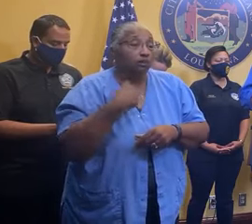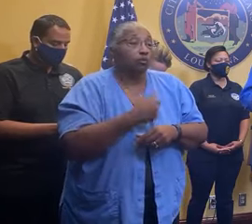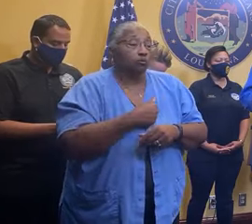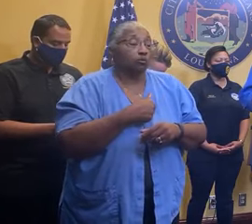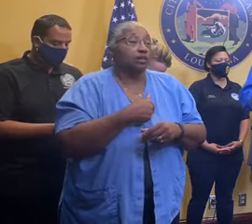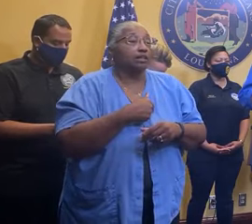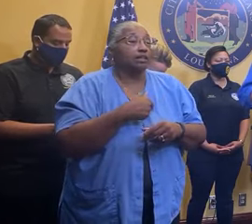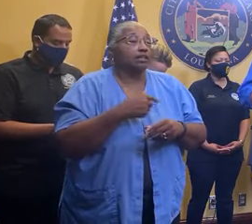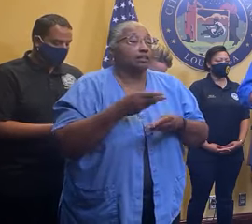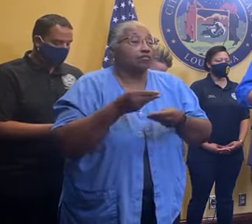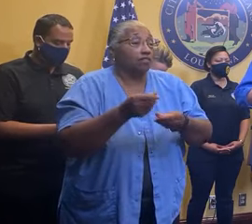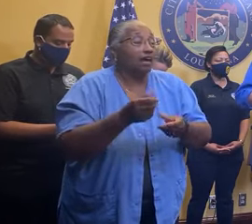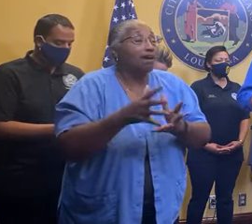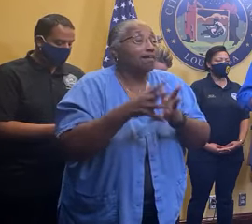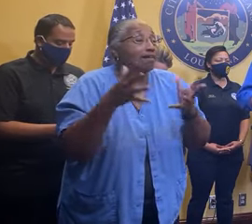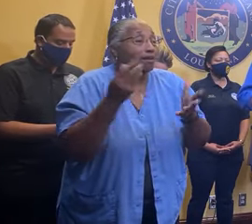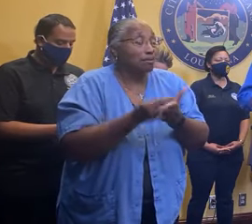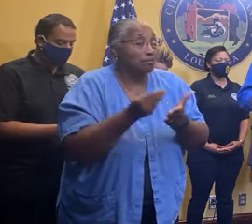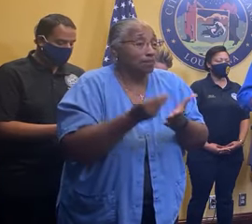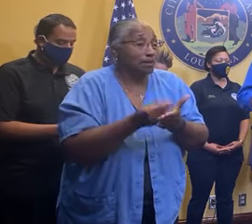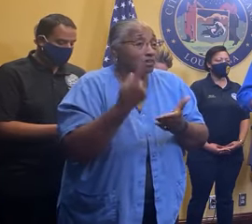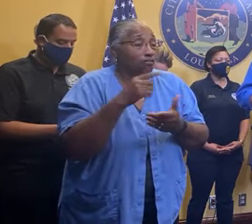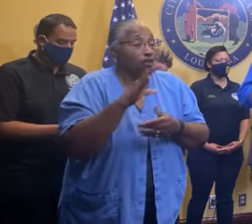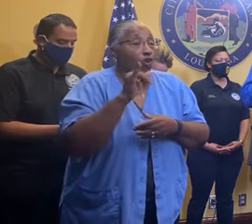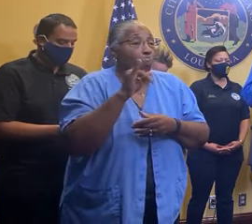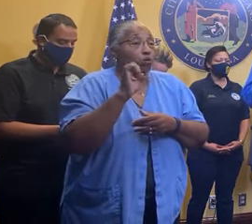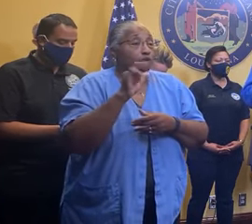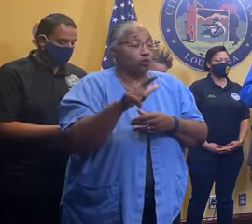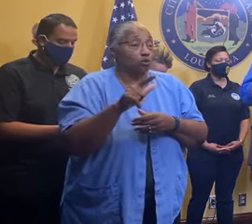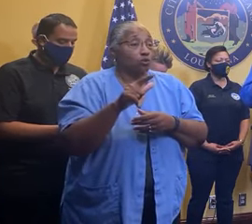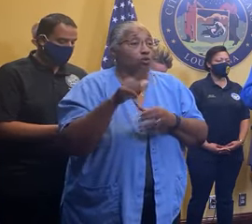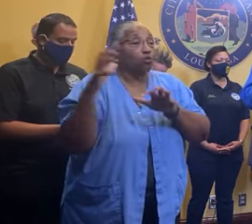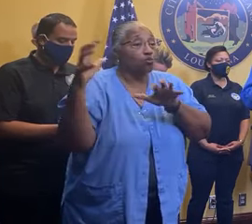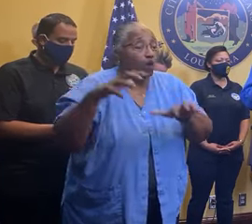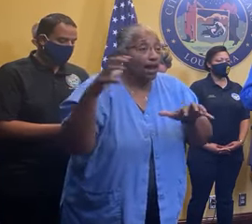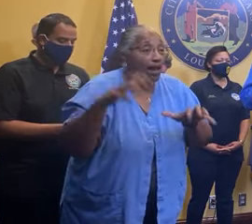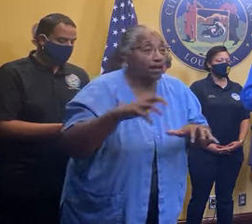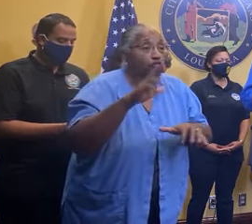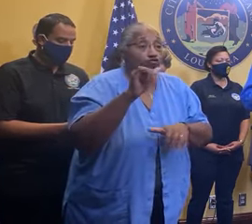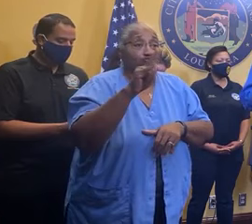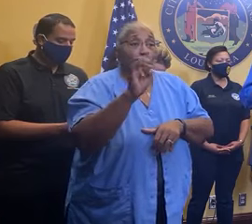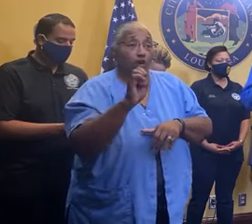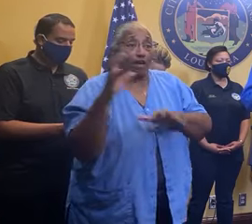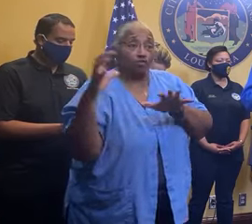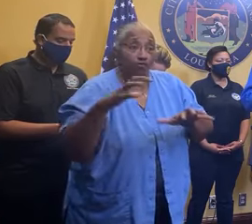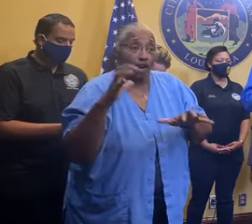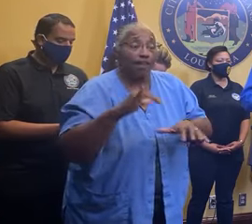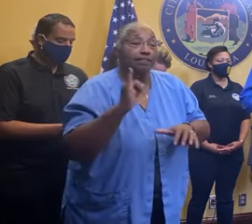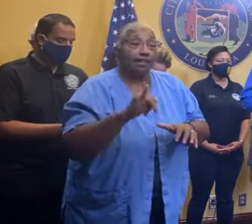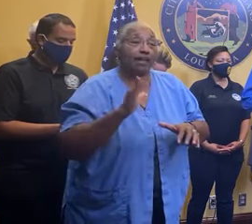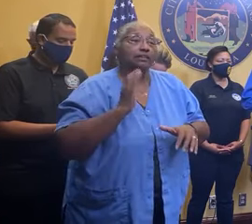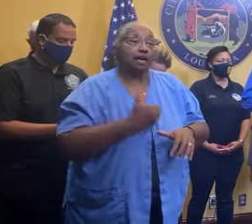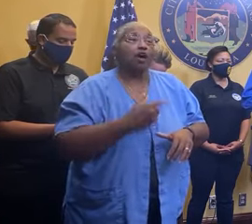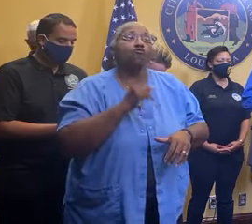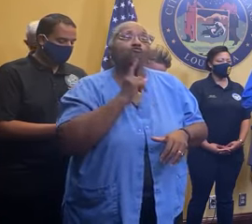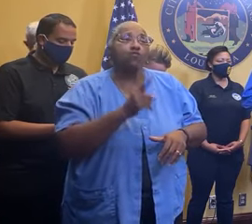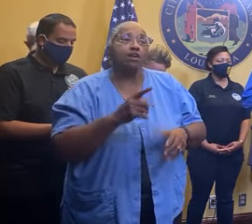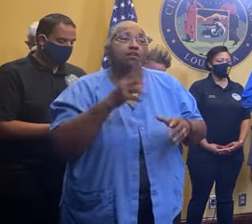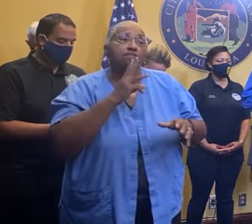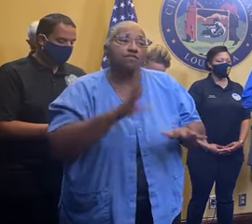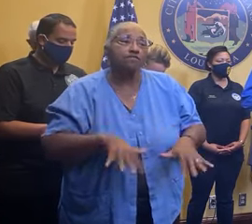exterior protection from coastal inundation. Rainfall, rate of rainfall, that is our real flooding concern at the